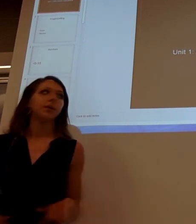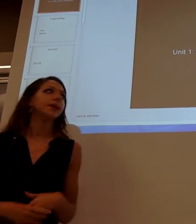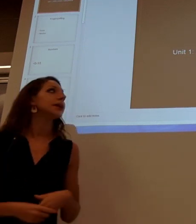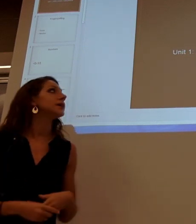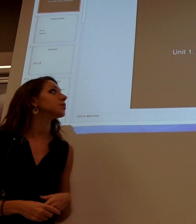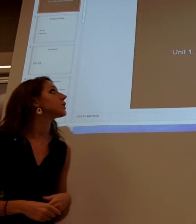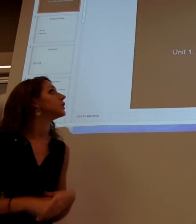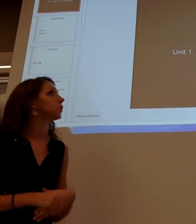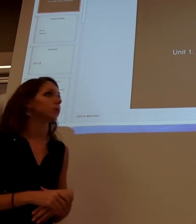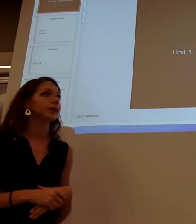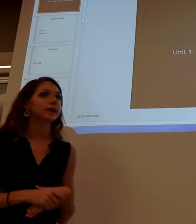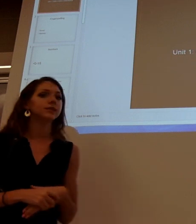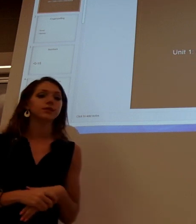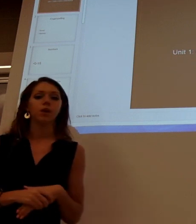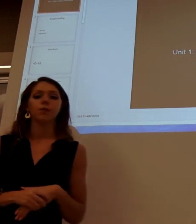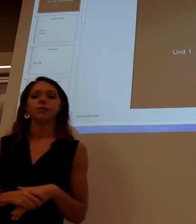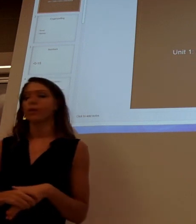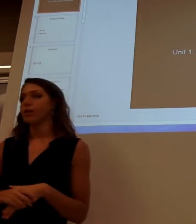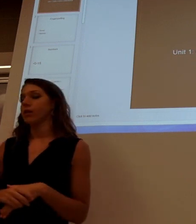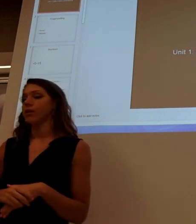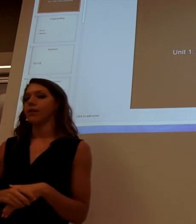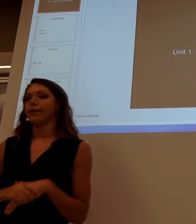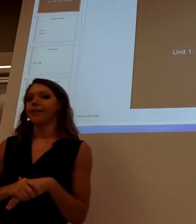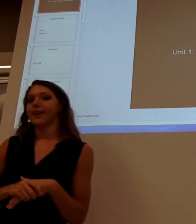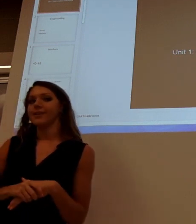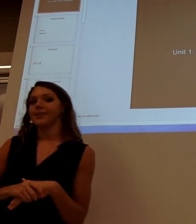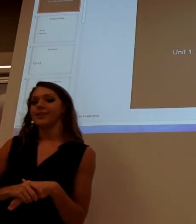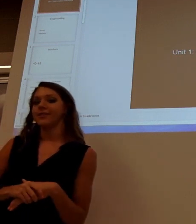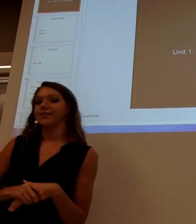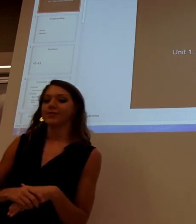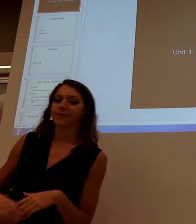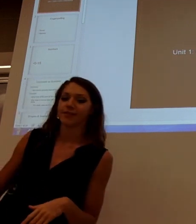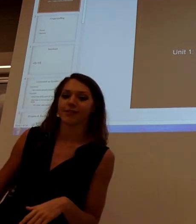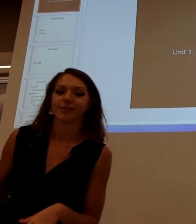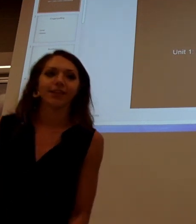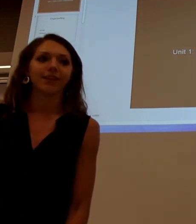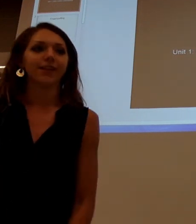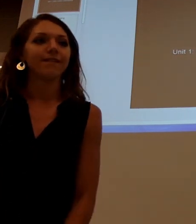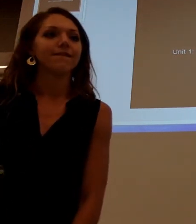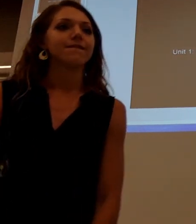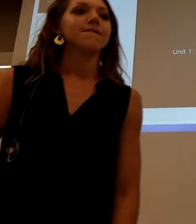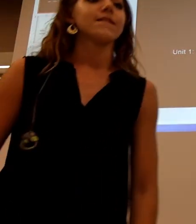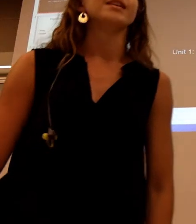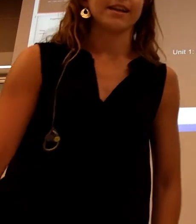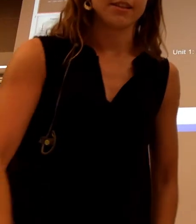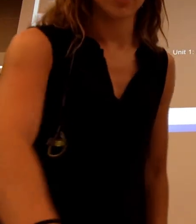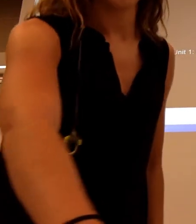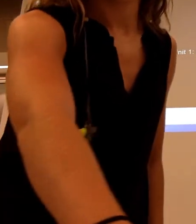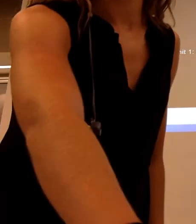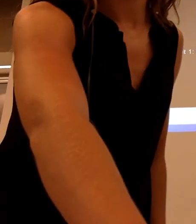but it's a pretty short test, so. Yes, there's 2 separate.